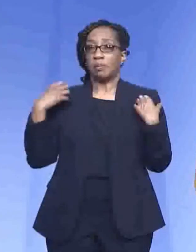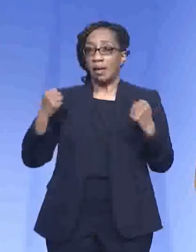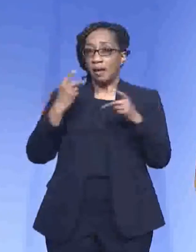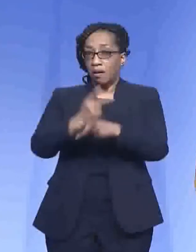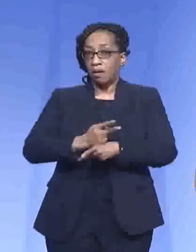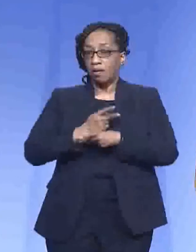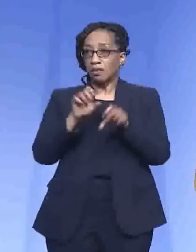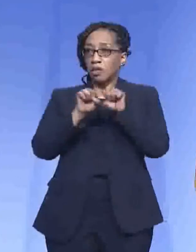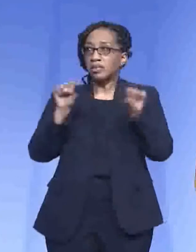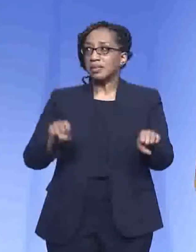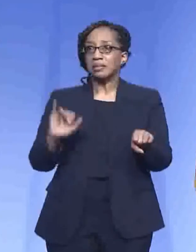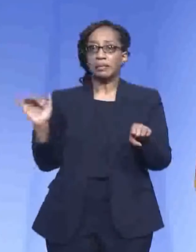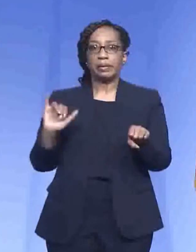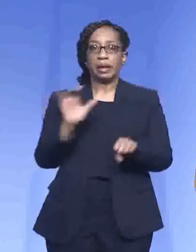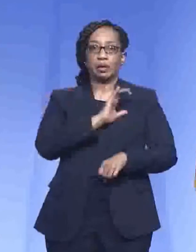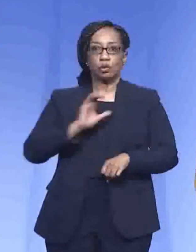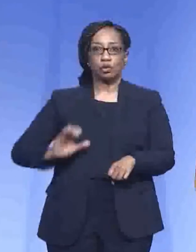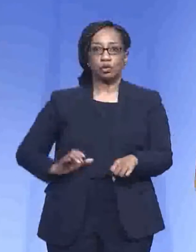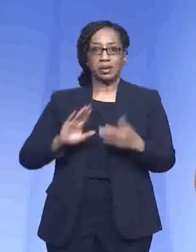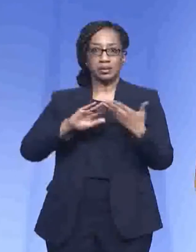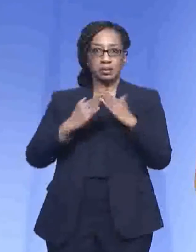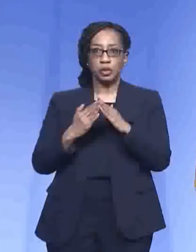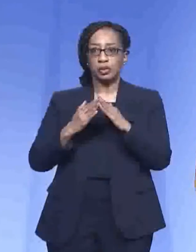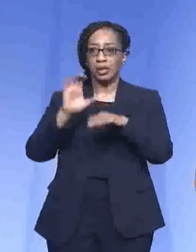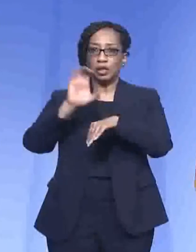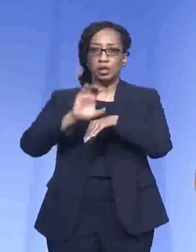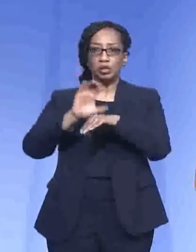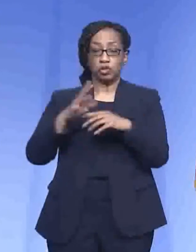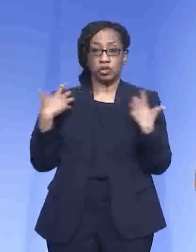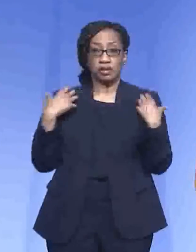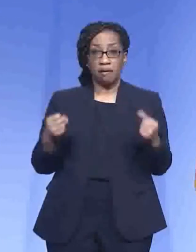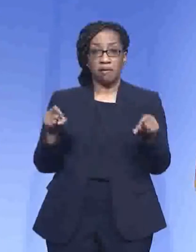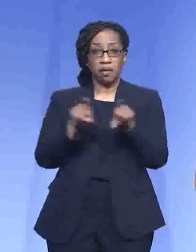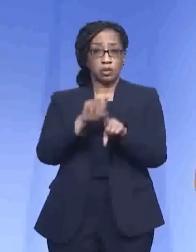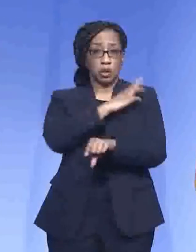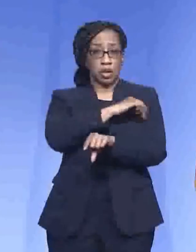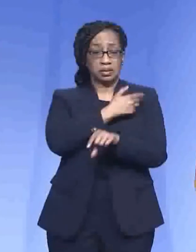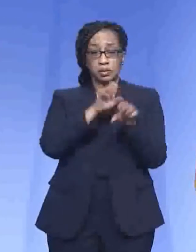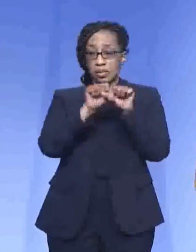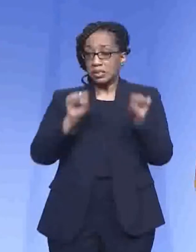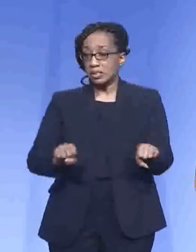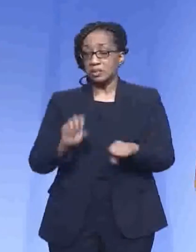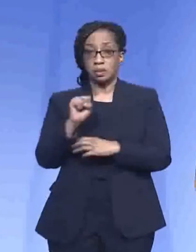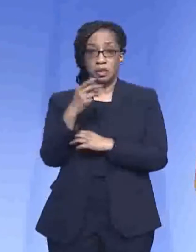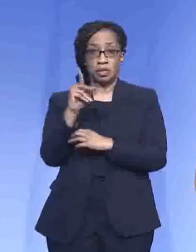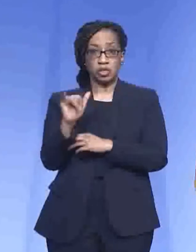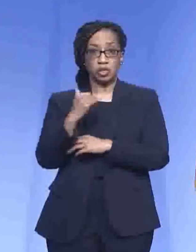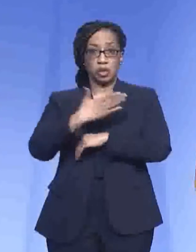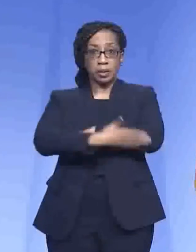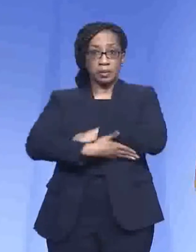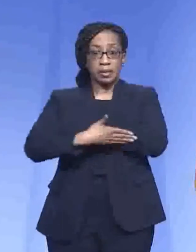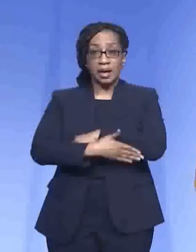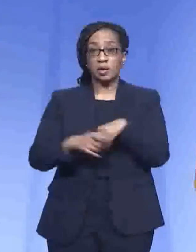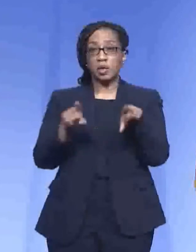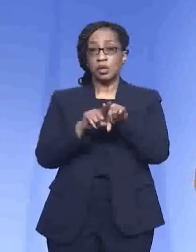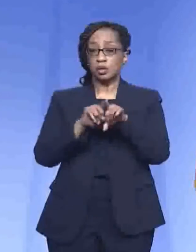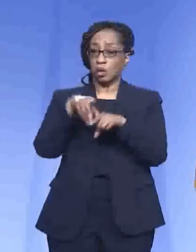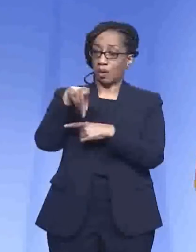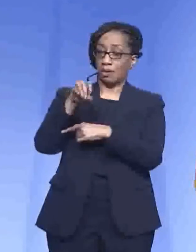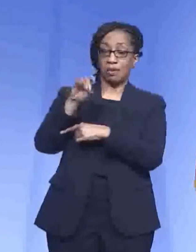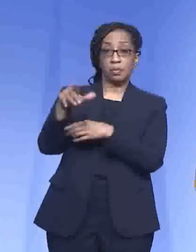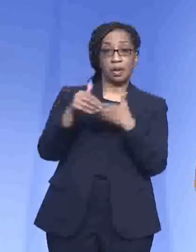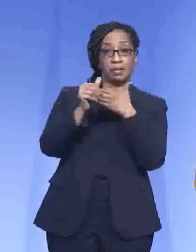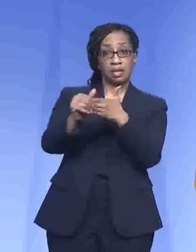such as Christ Community and Church Health, along with the hospital systems, Shelby County Health Department, and all of the pod leaders for the